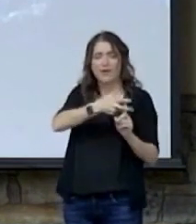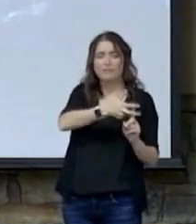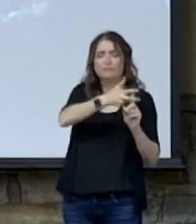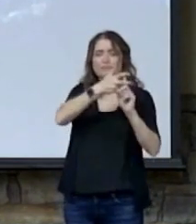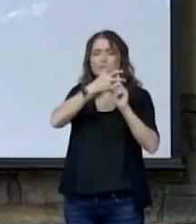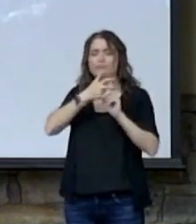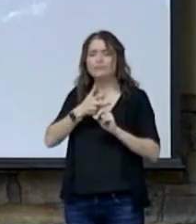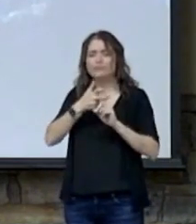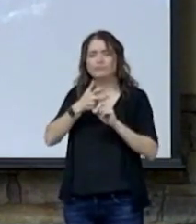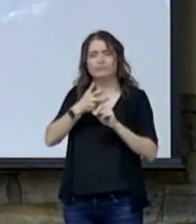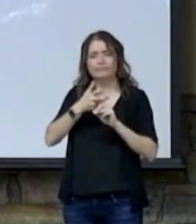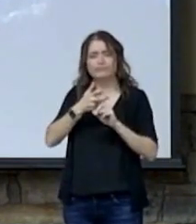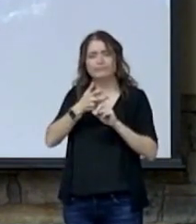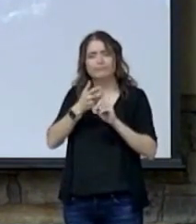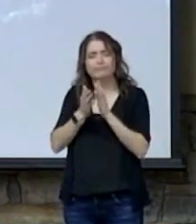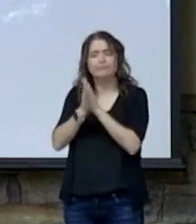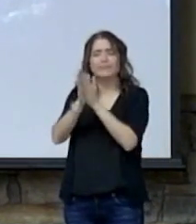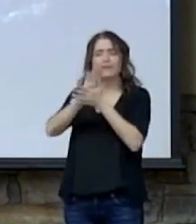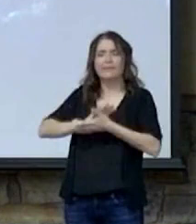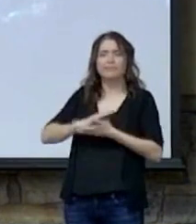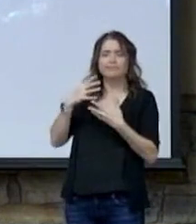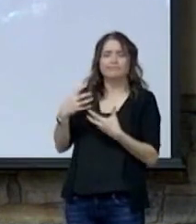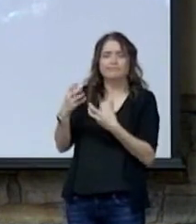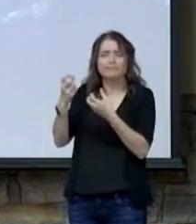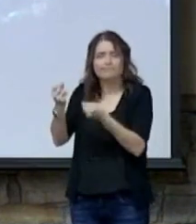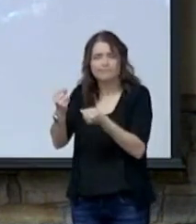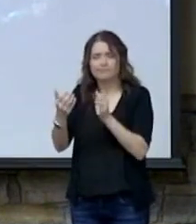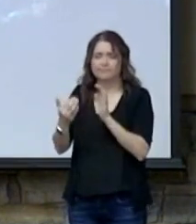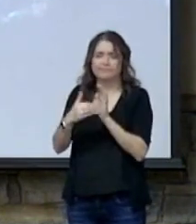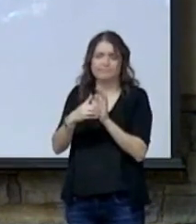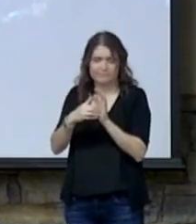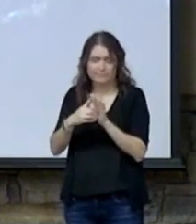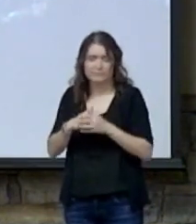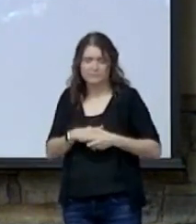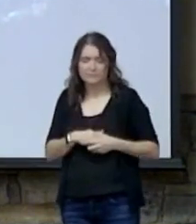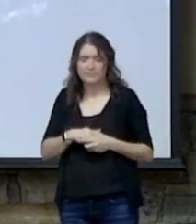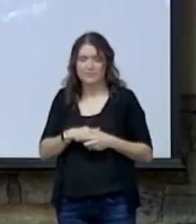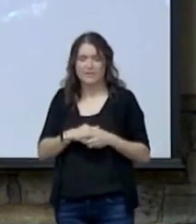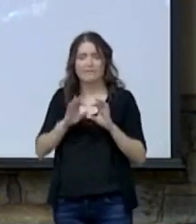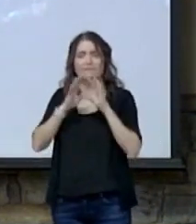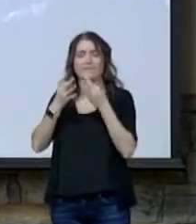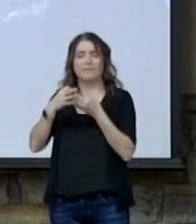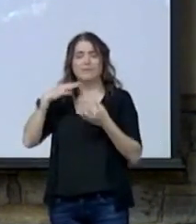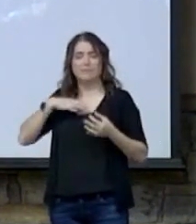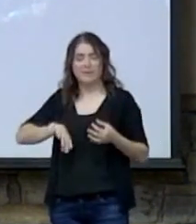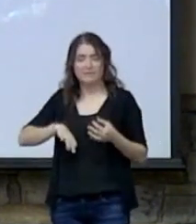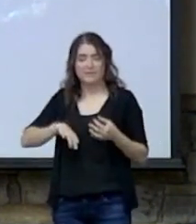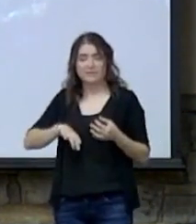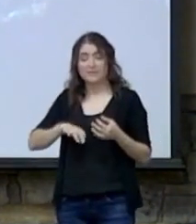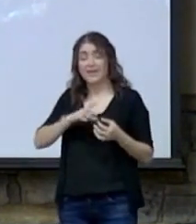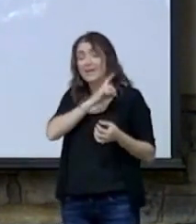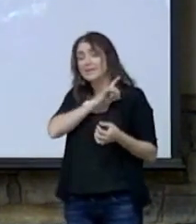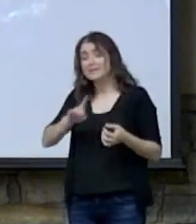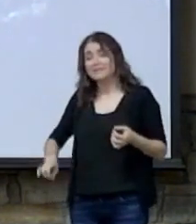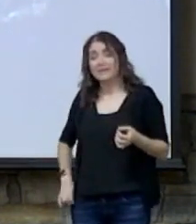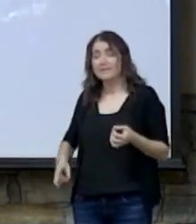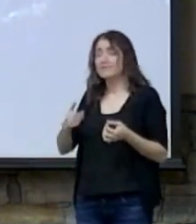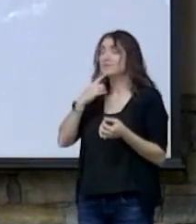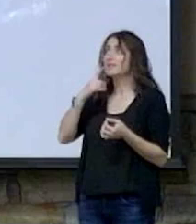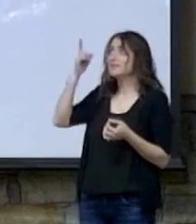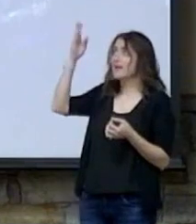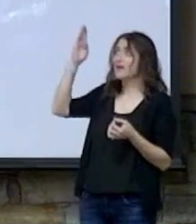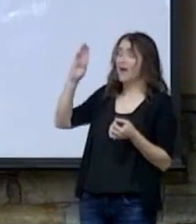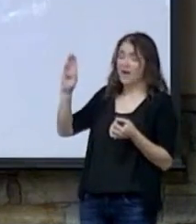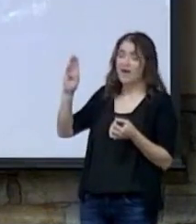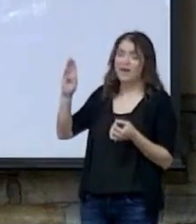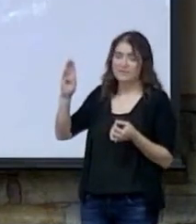family relationship and family benefits. And David says that God is a redeemer who brings us